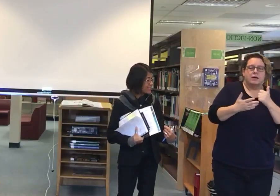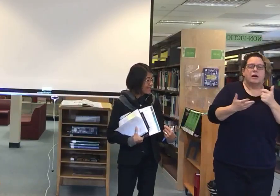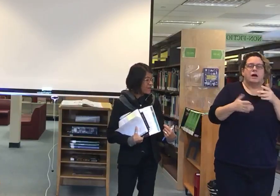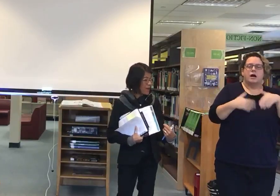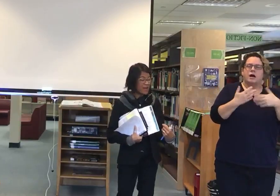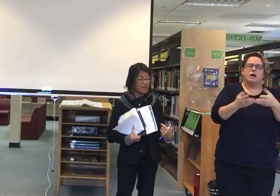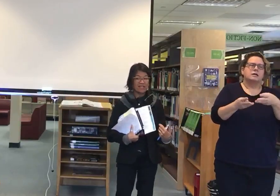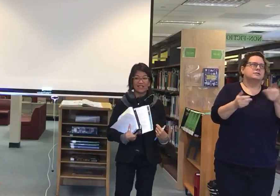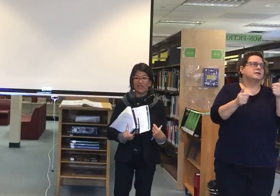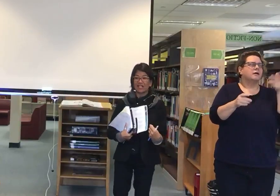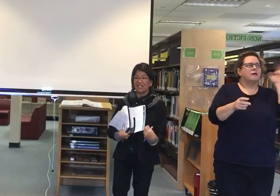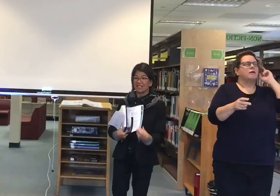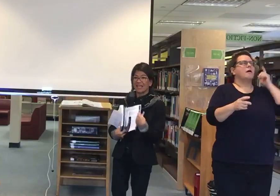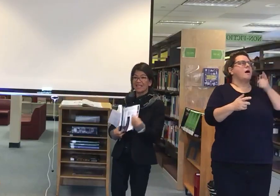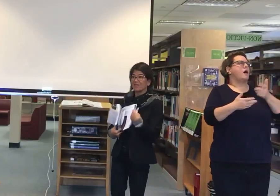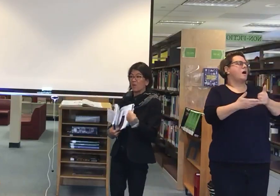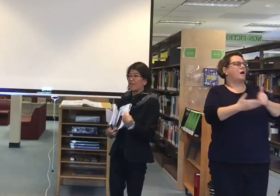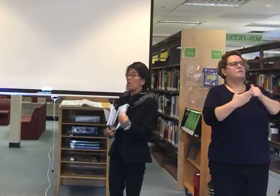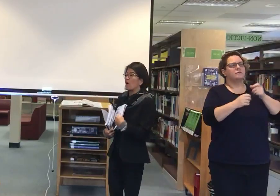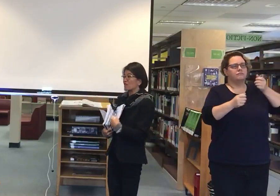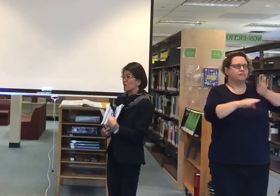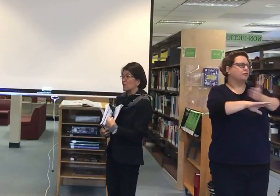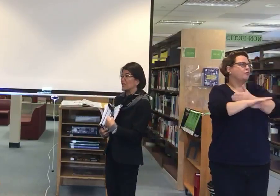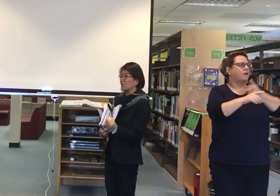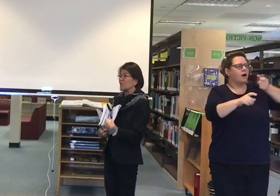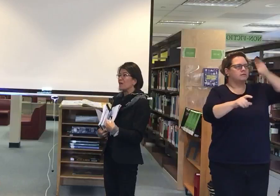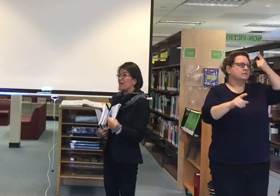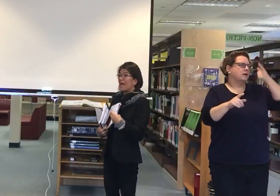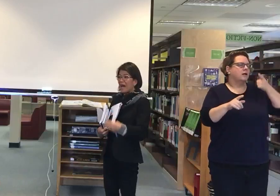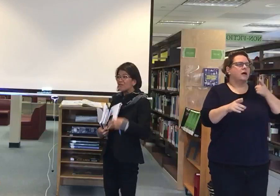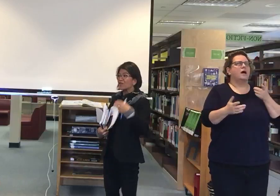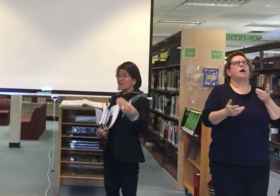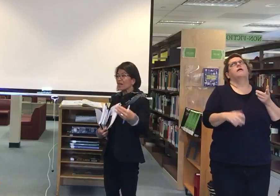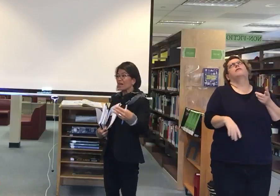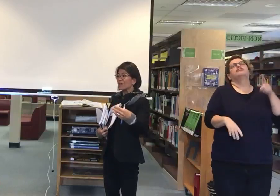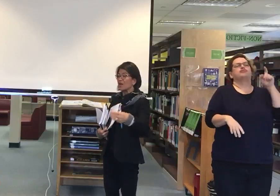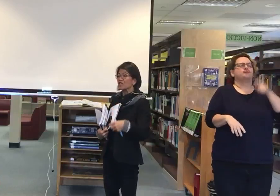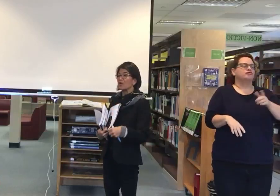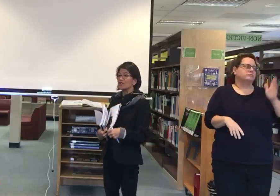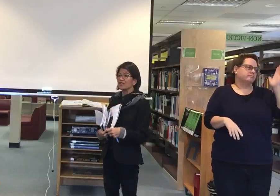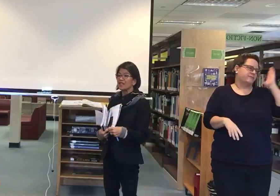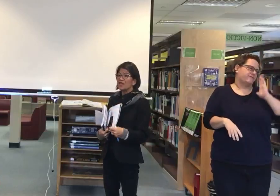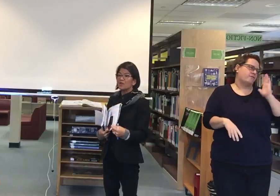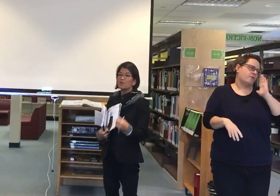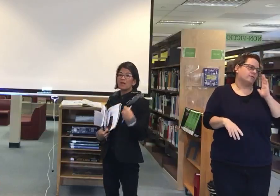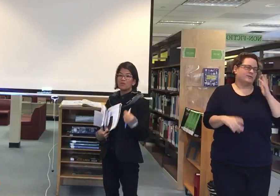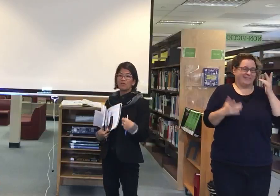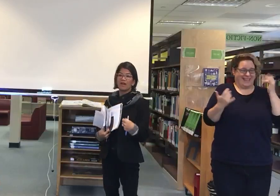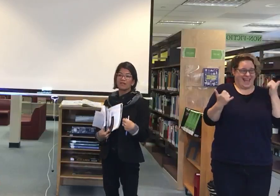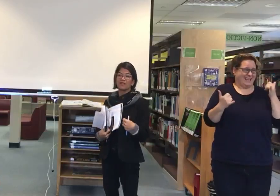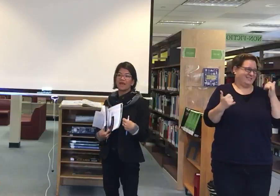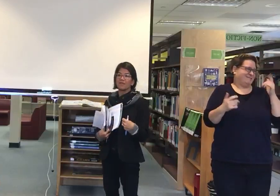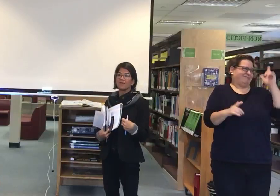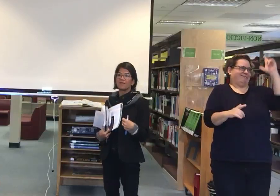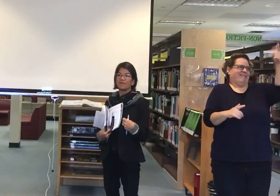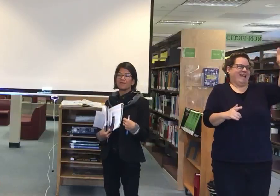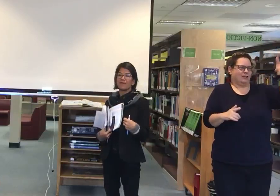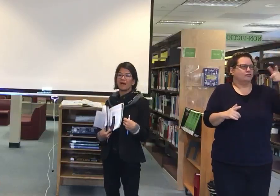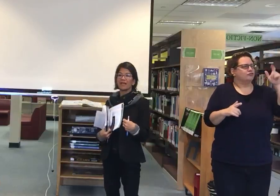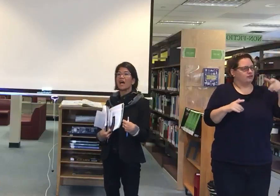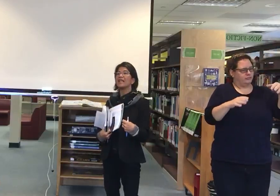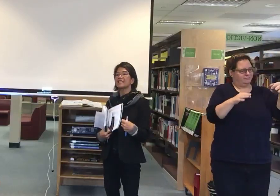they need, because they're paying for this education, and it's what they want to learn and do after graduation. So it was much more vital to